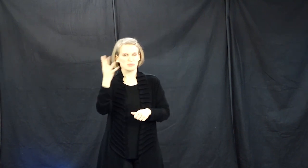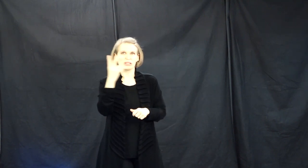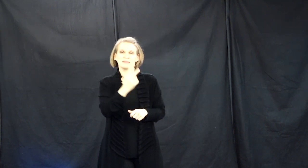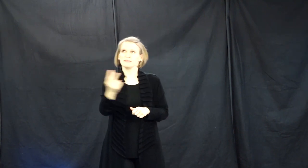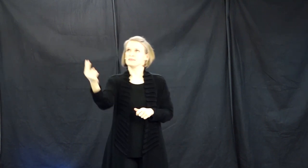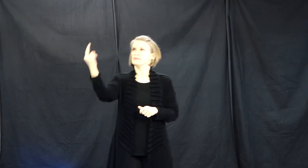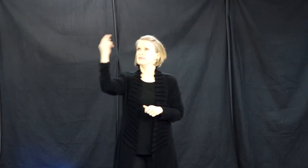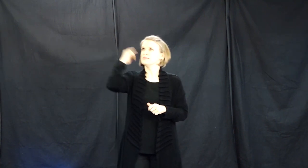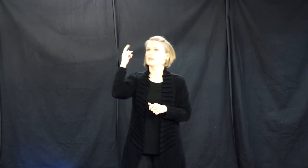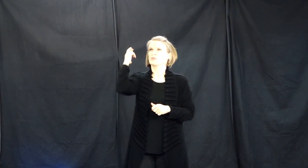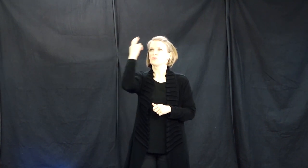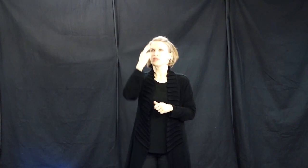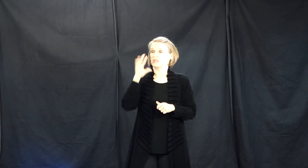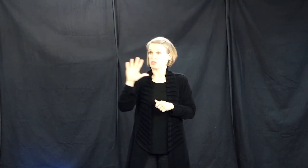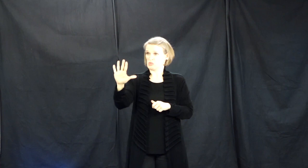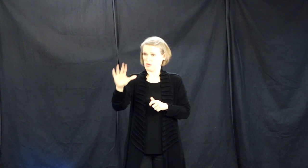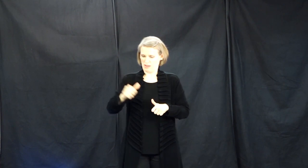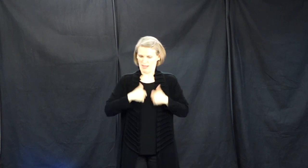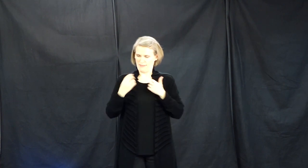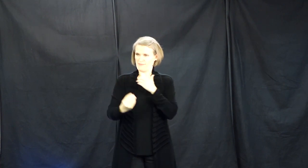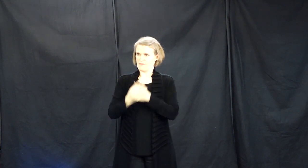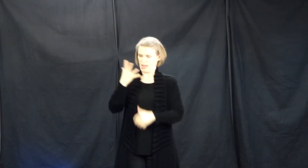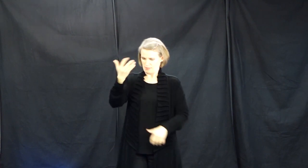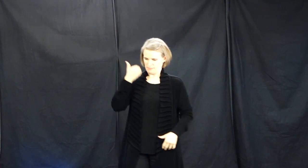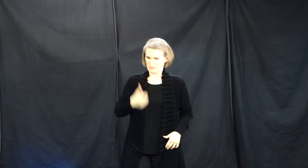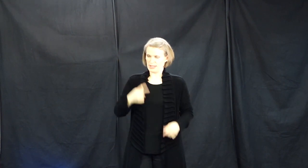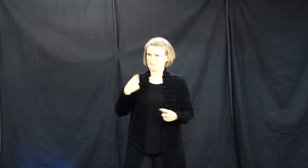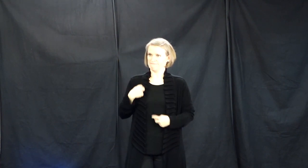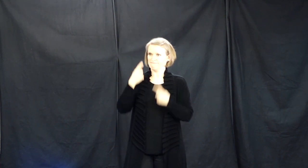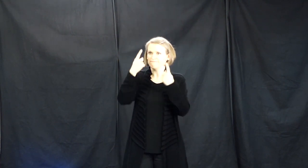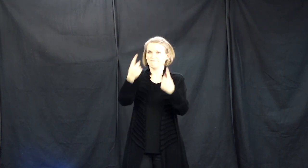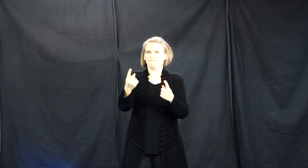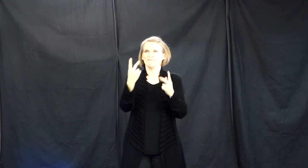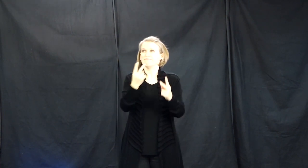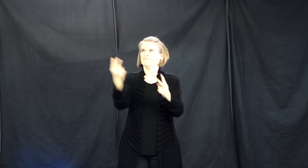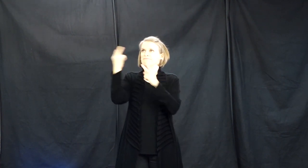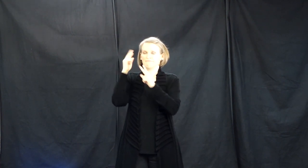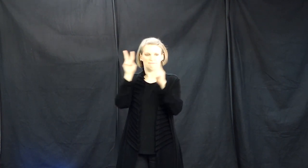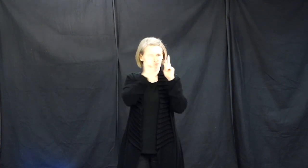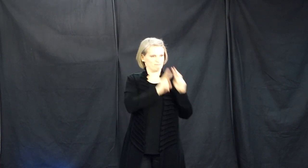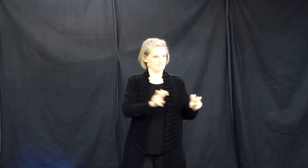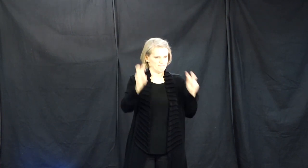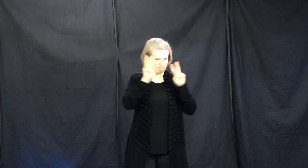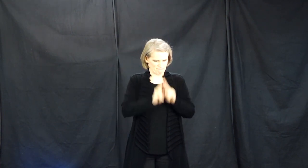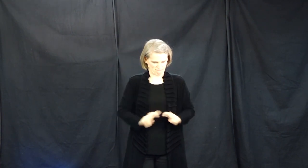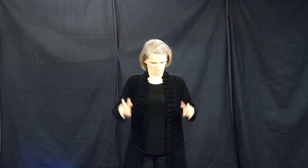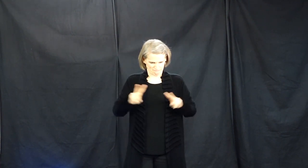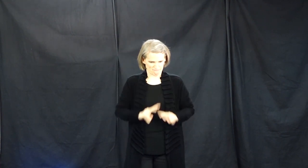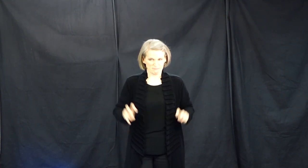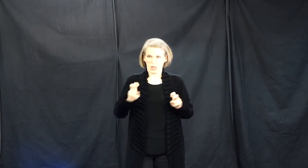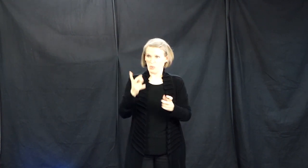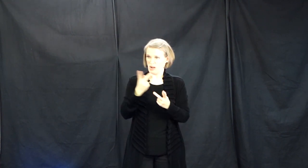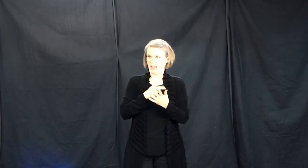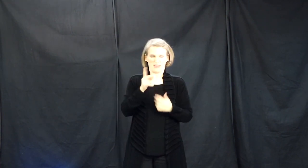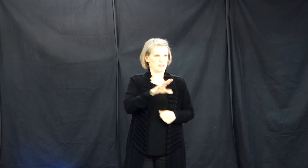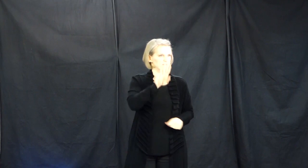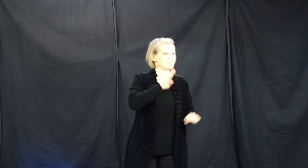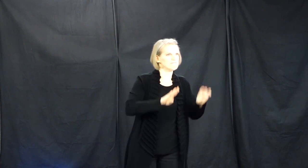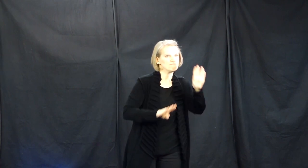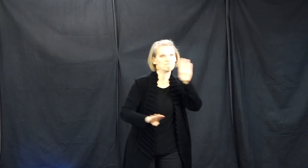the effects of your life on mine, I look back on where I failed, and in every place I checked,